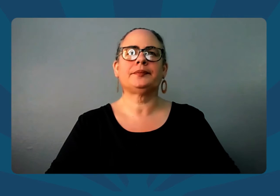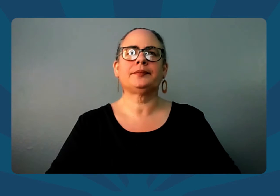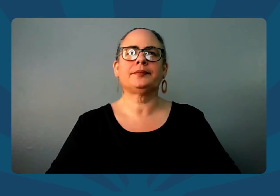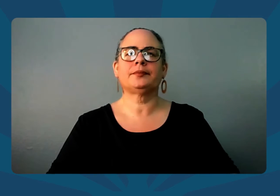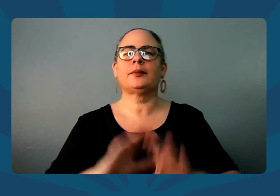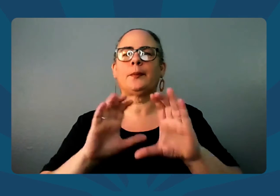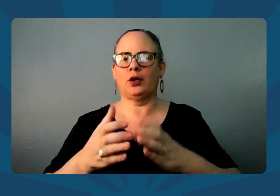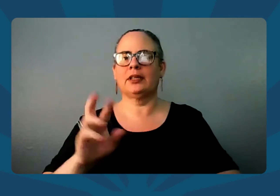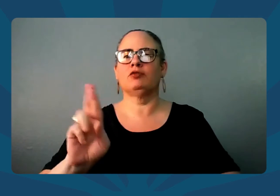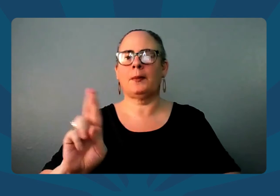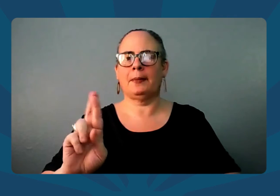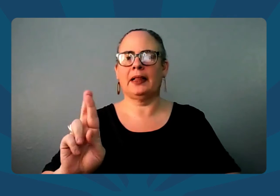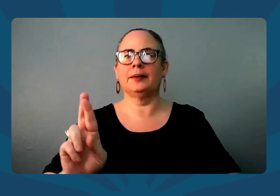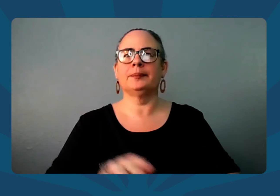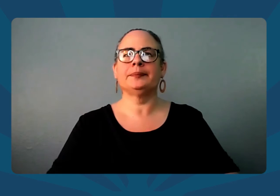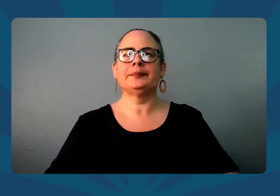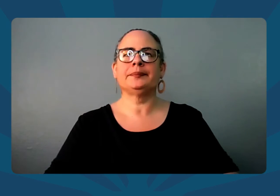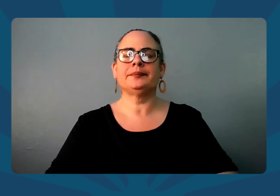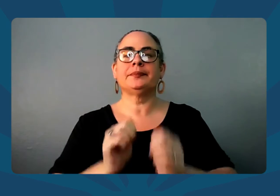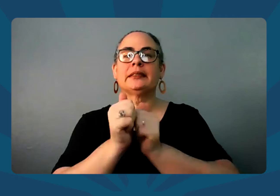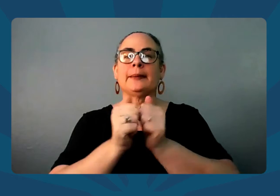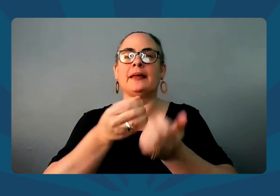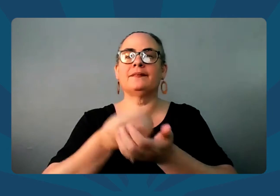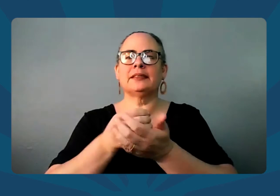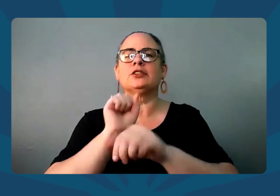Don Grove, Party Republican.